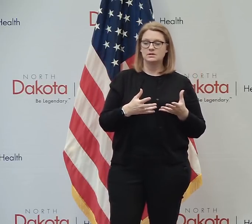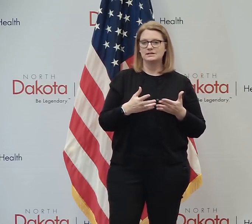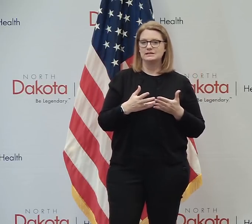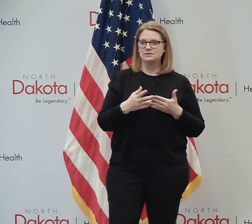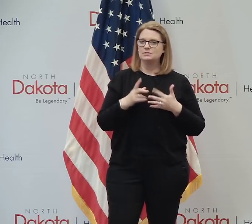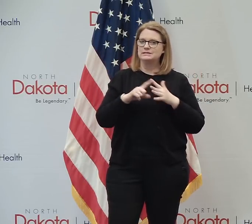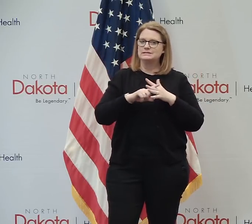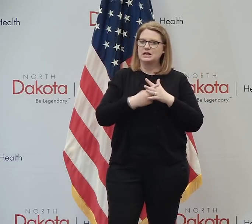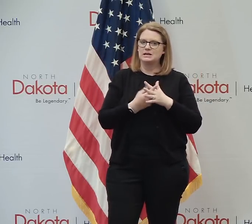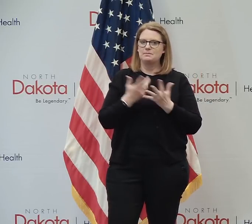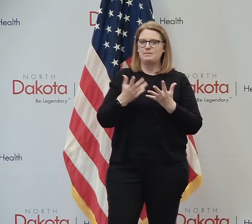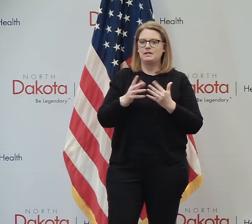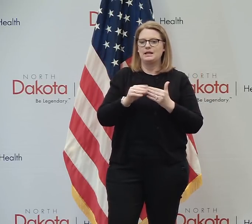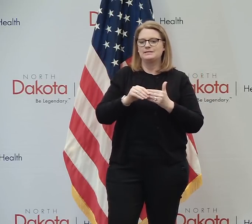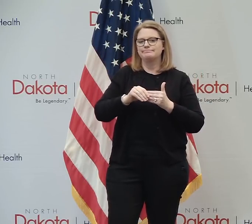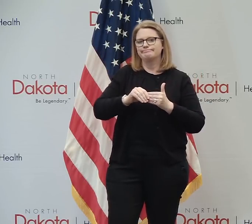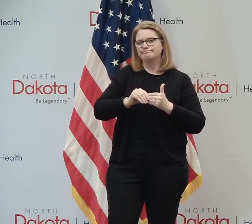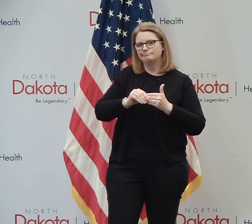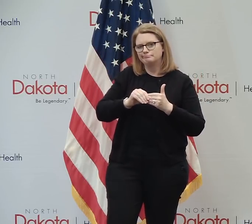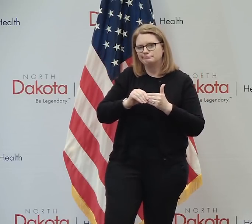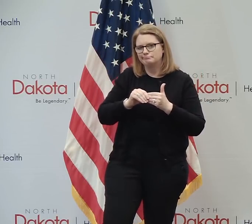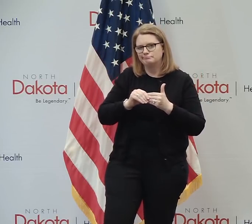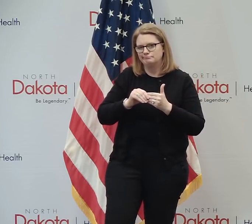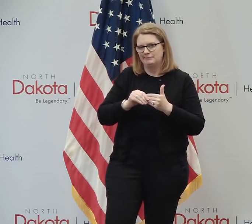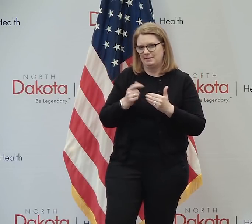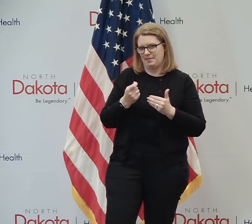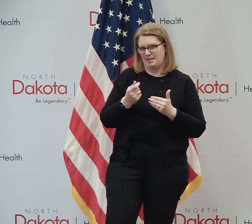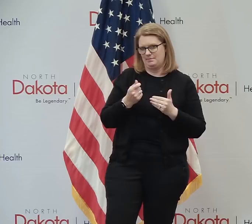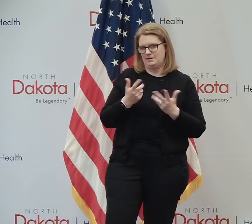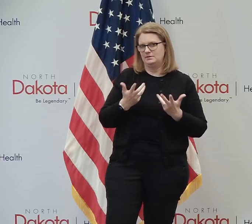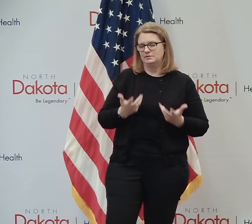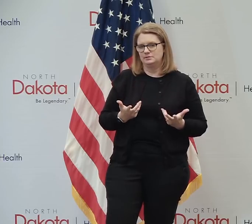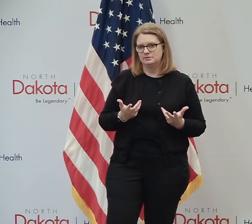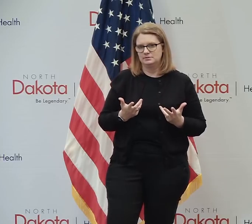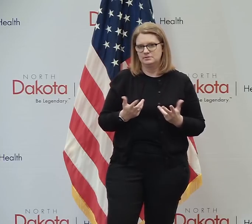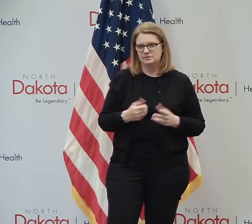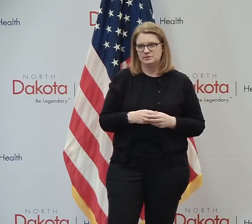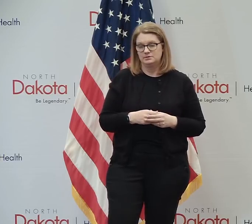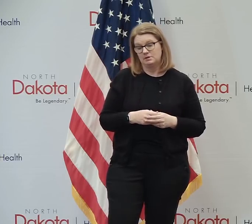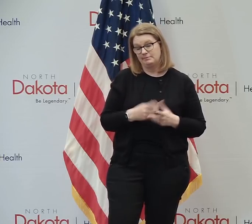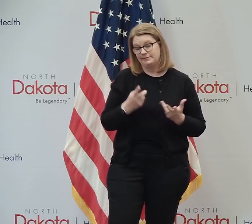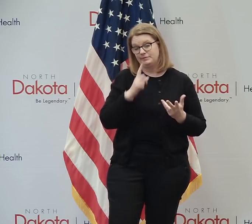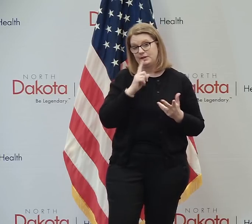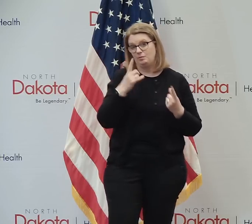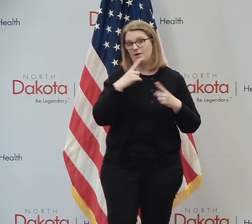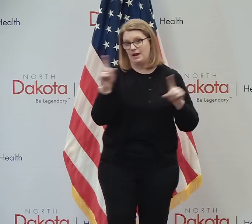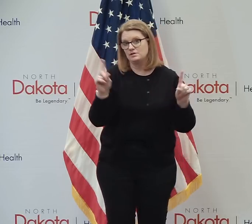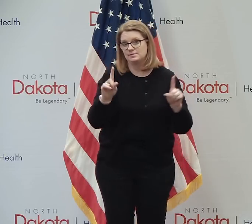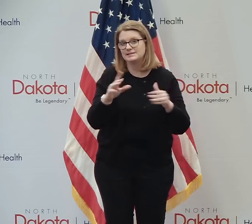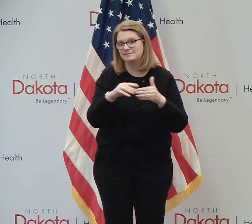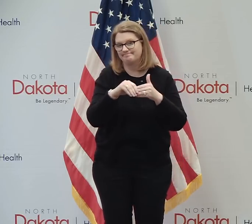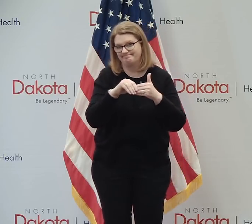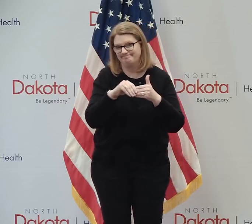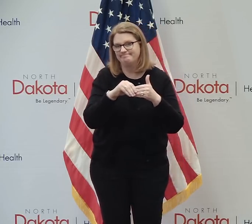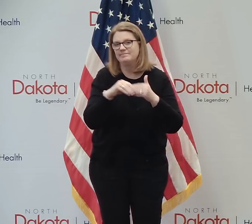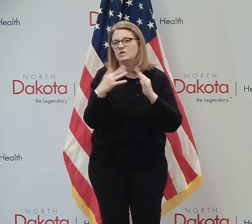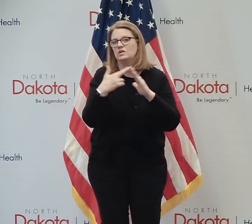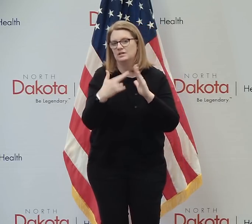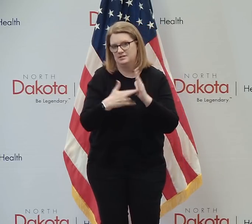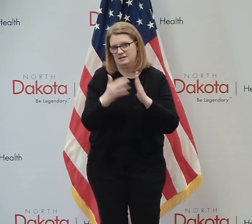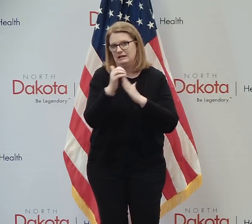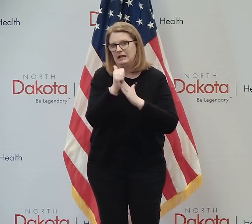loosening up that we're announcing today. I mean, it's not we are announcing some looser guidelines today with